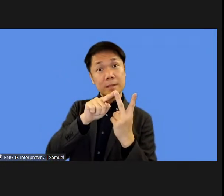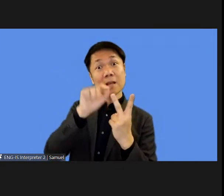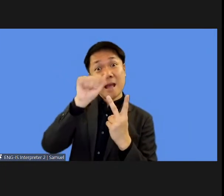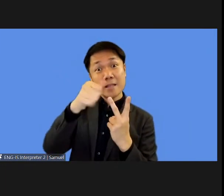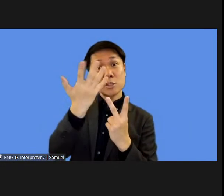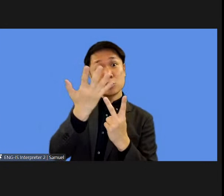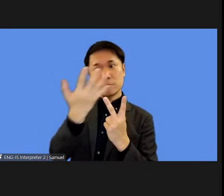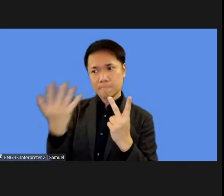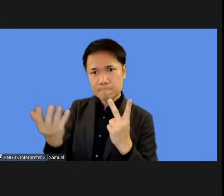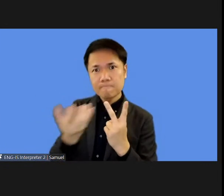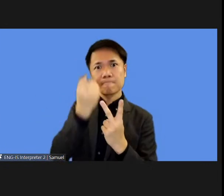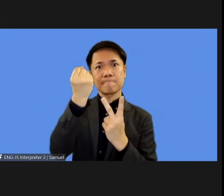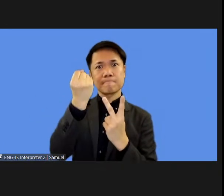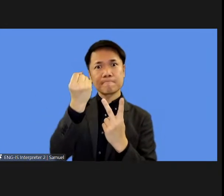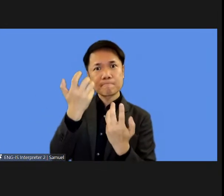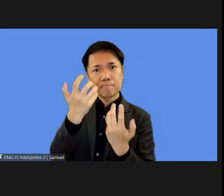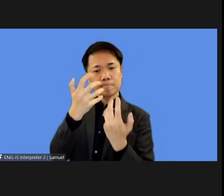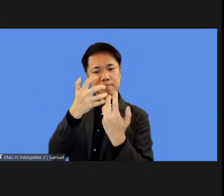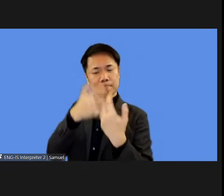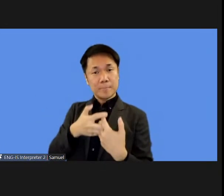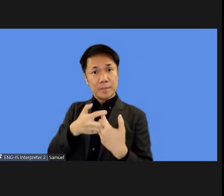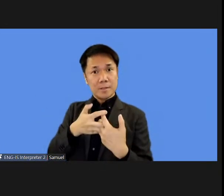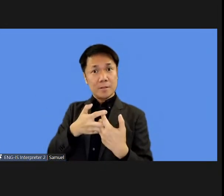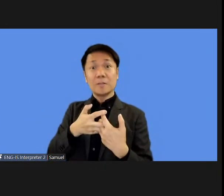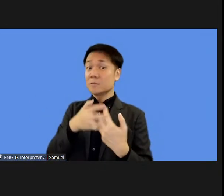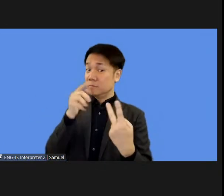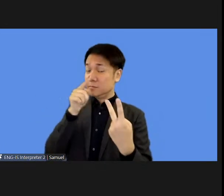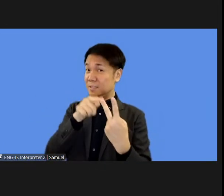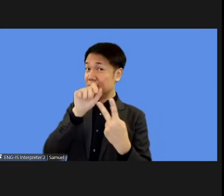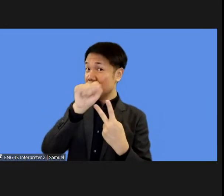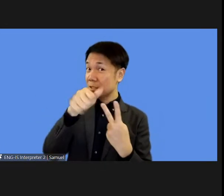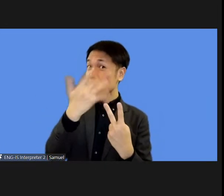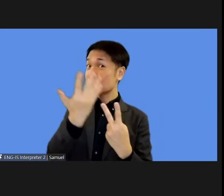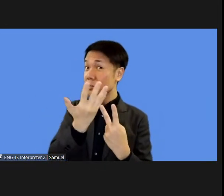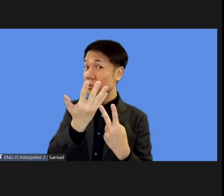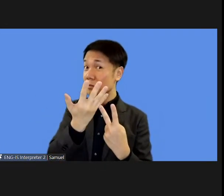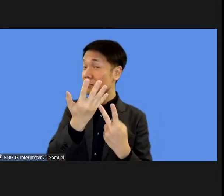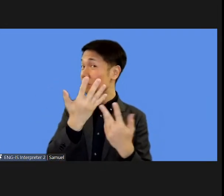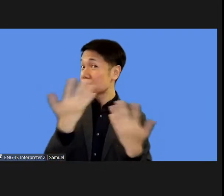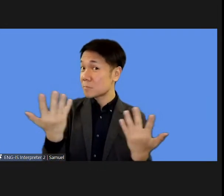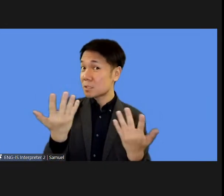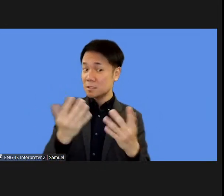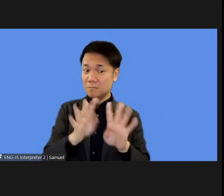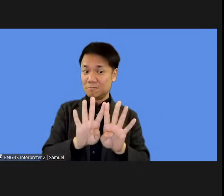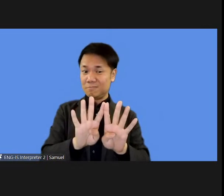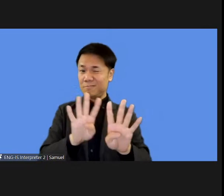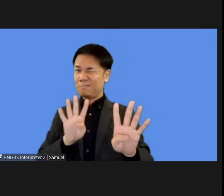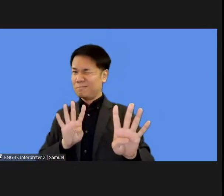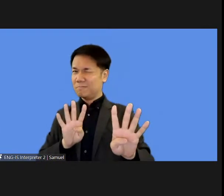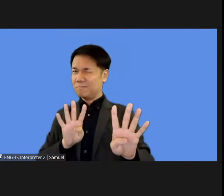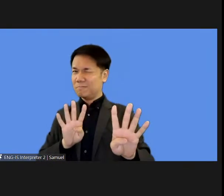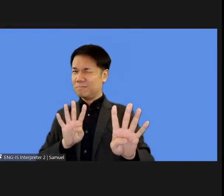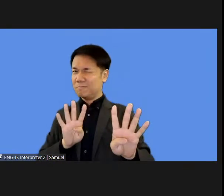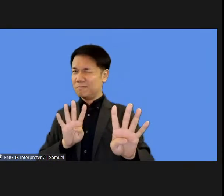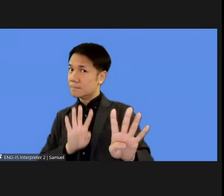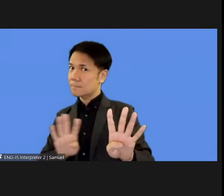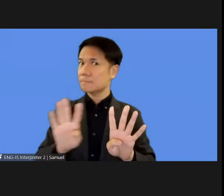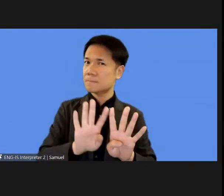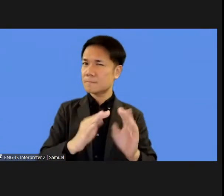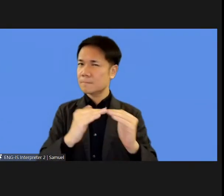process is all inclusive, that no one is left behind. People need to be involved in the process. The